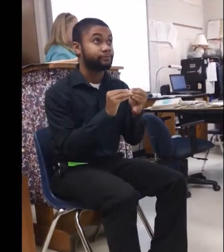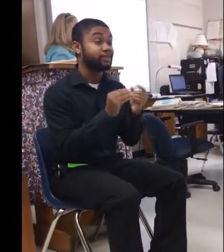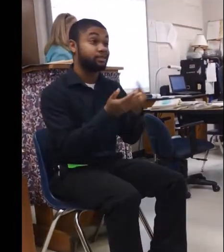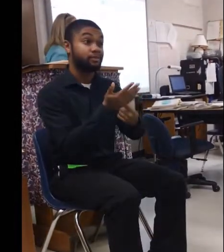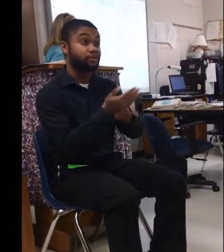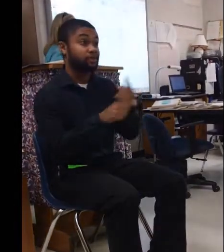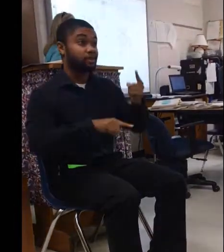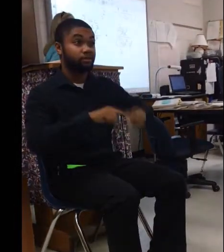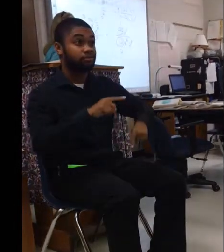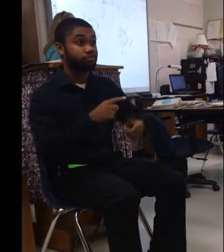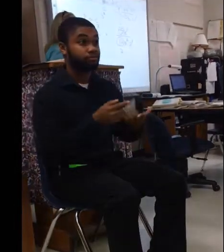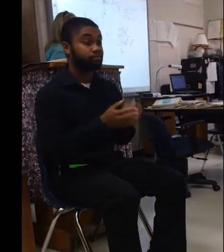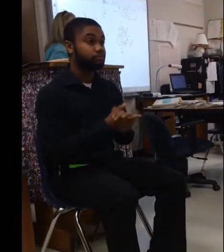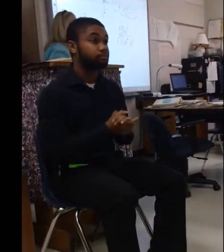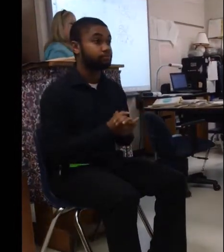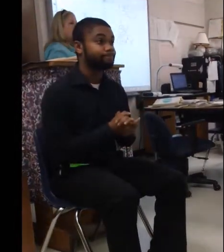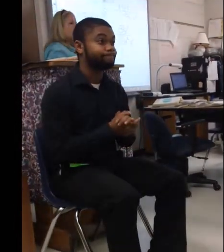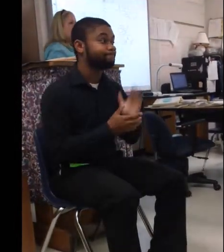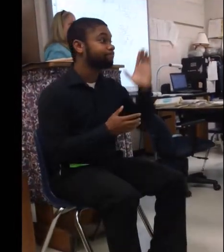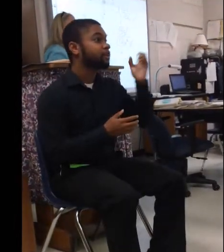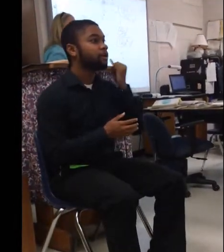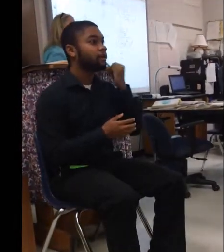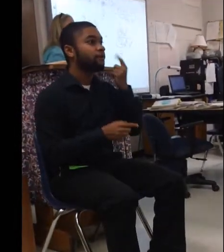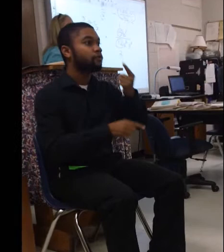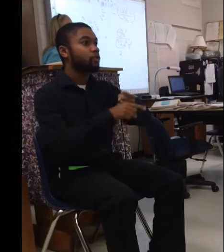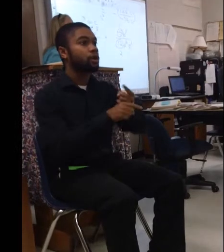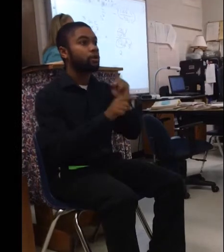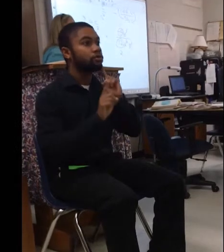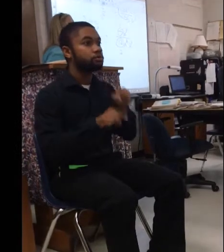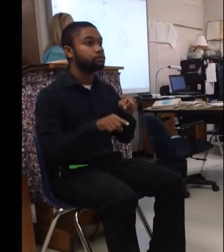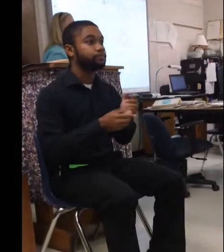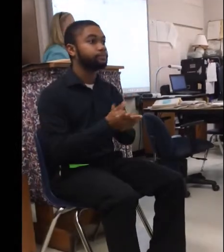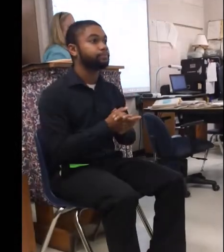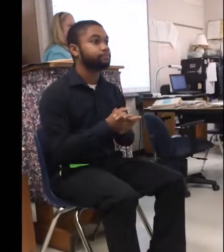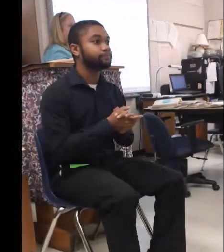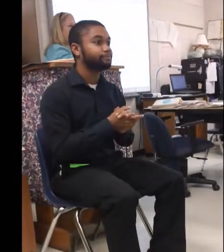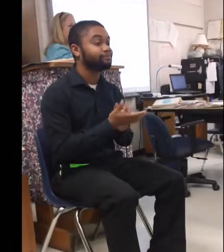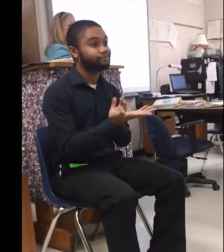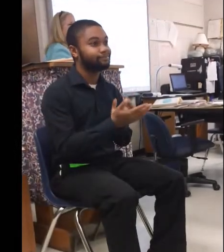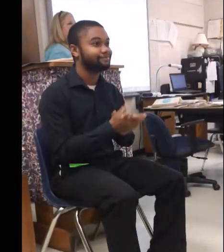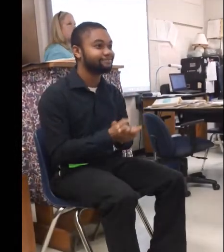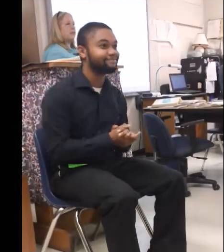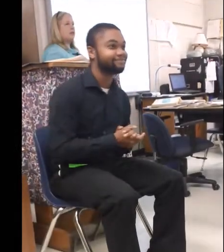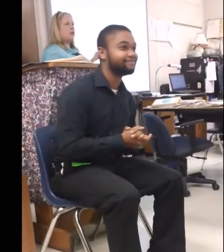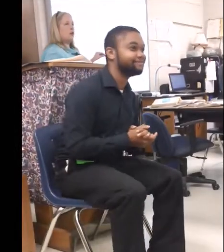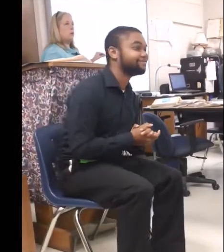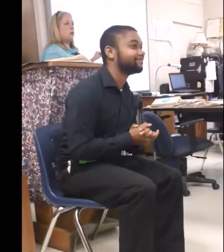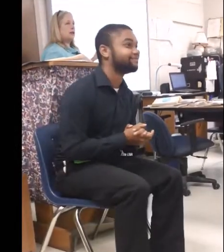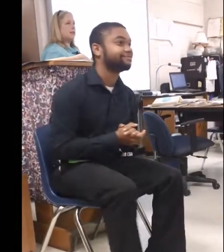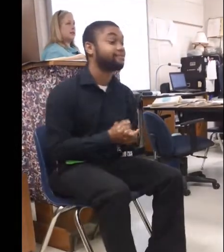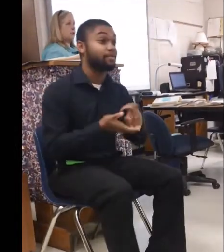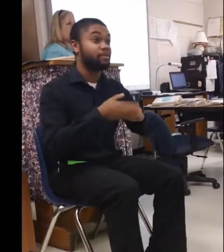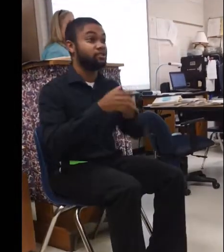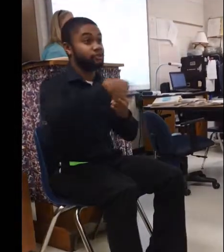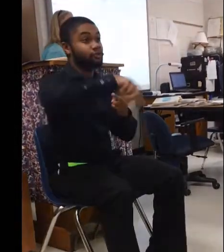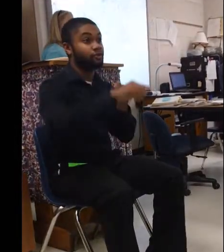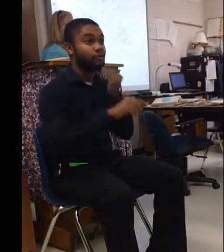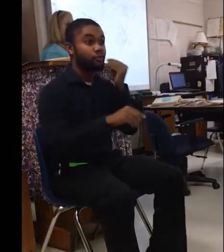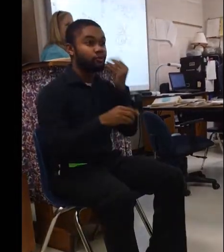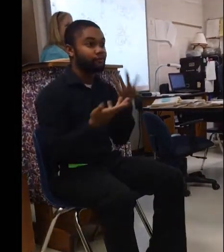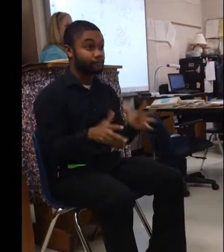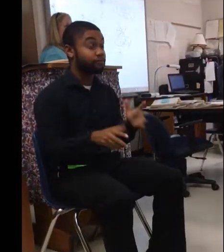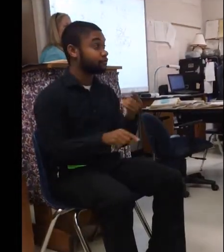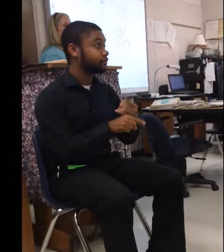can. Raise your hand if you got that one right. Very good. Those are probably the people that did their homework last night, is what I'm thinking.